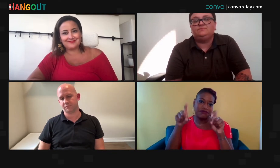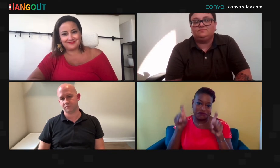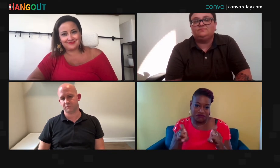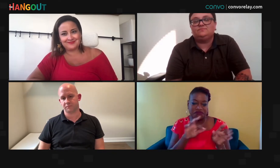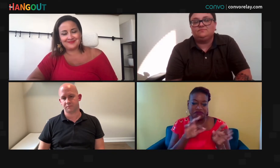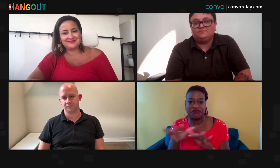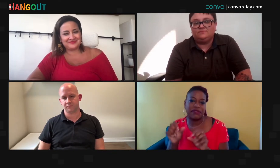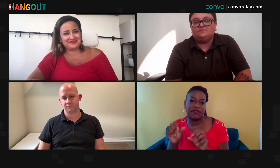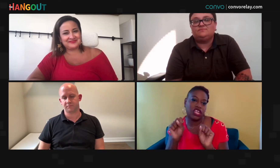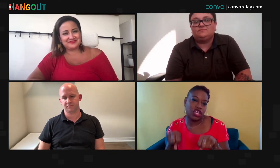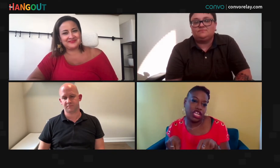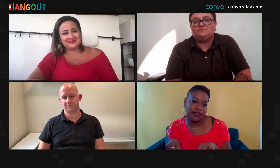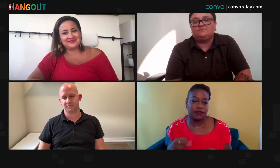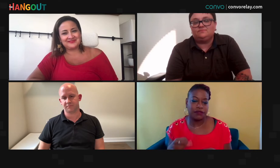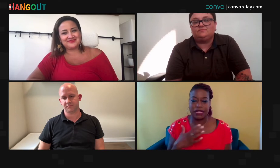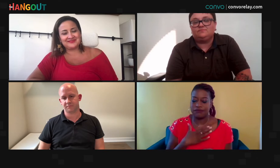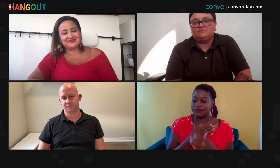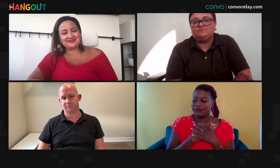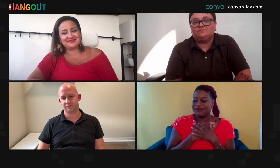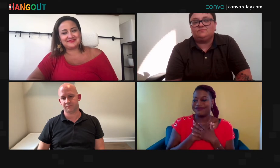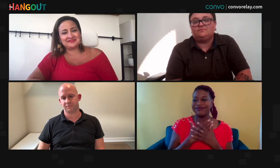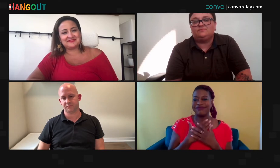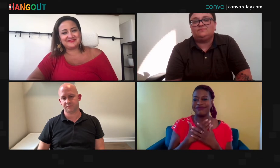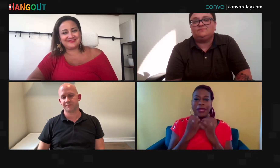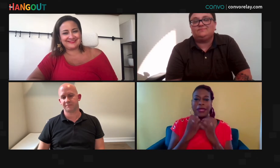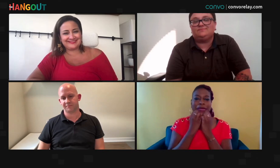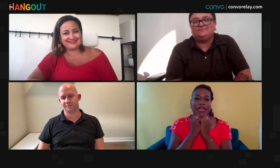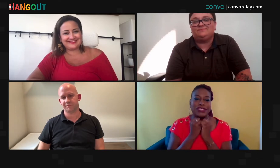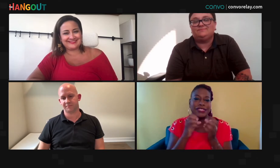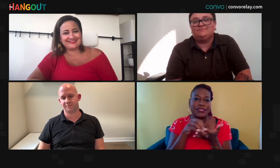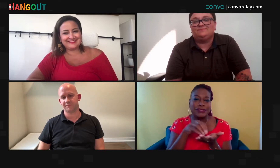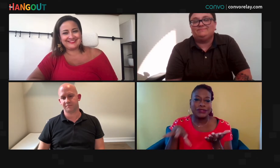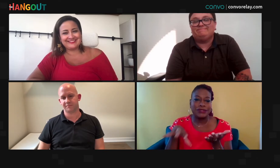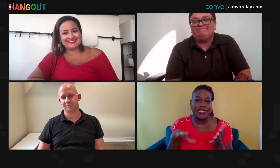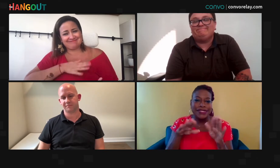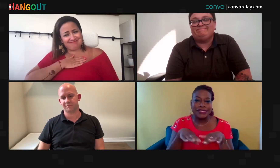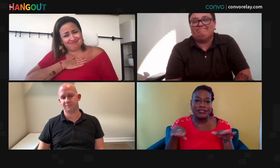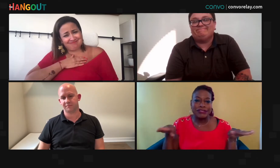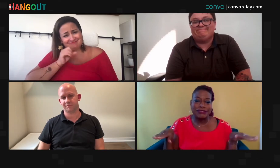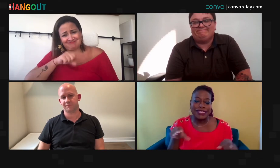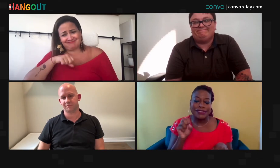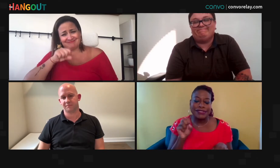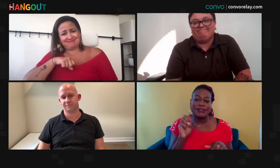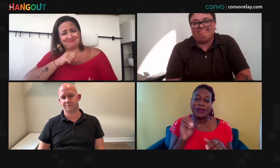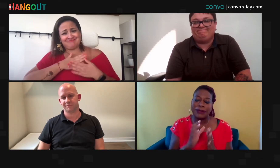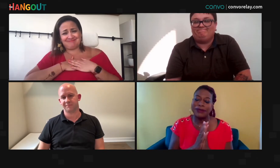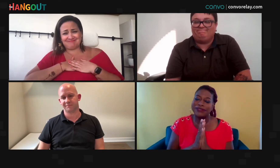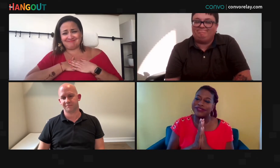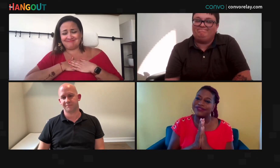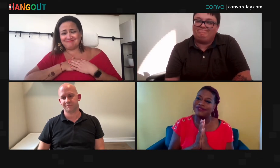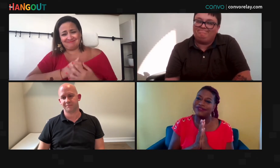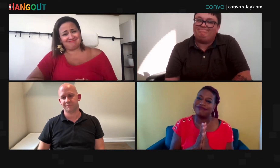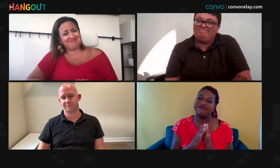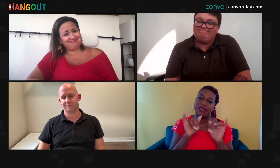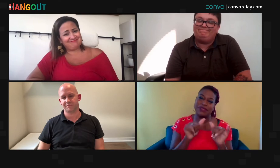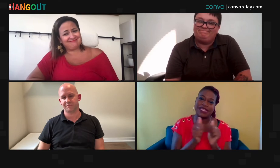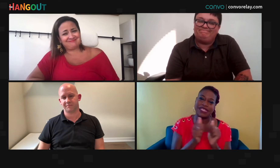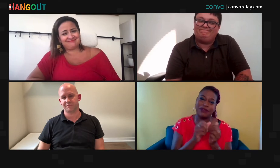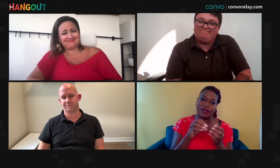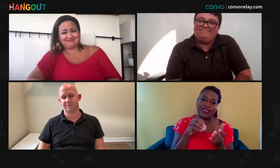mentioned, I will go take a test and get the training. But I truly get students.